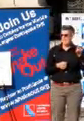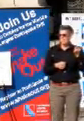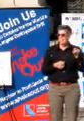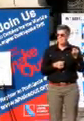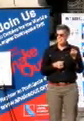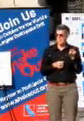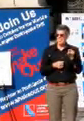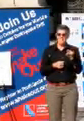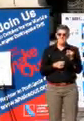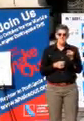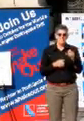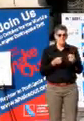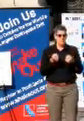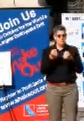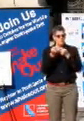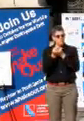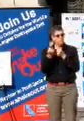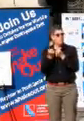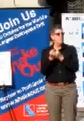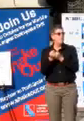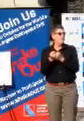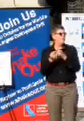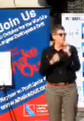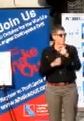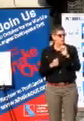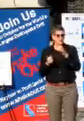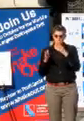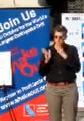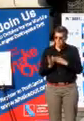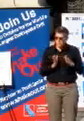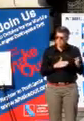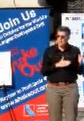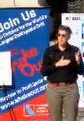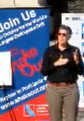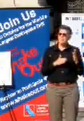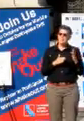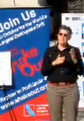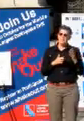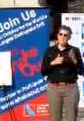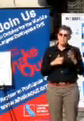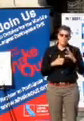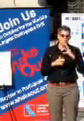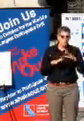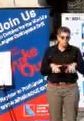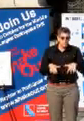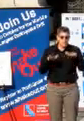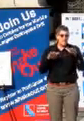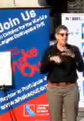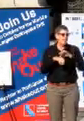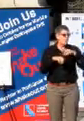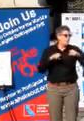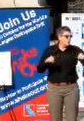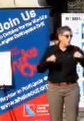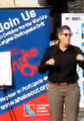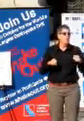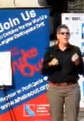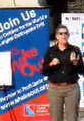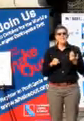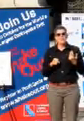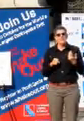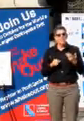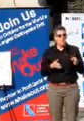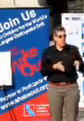emergency preparedness in getting people out of flooding areas, earthquakes, high